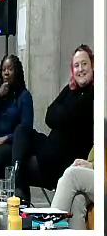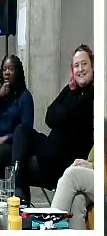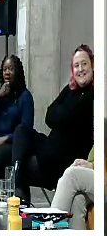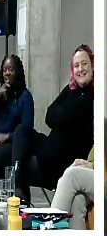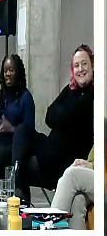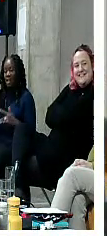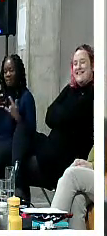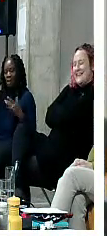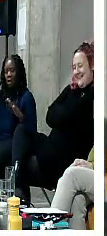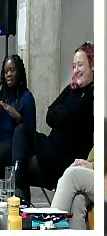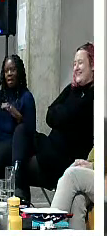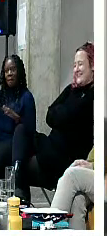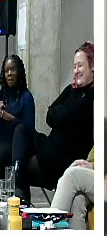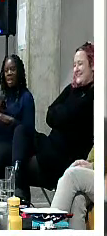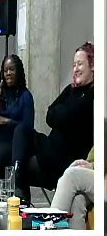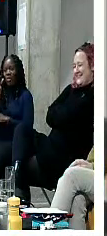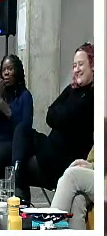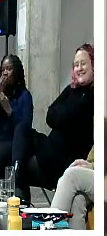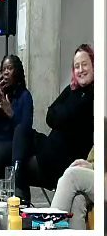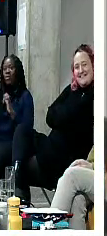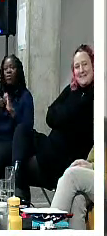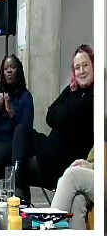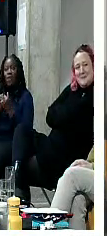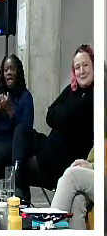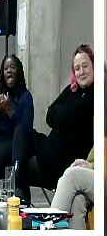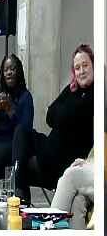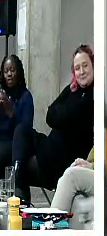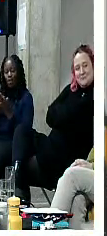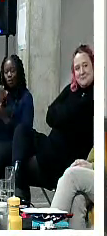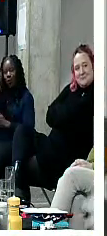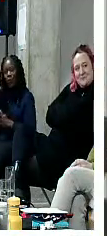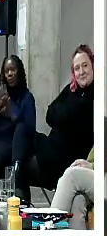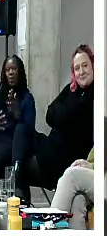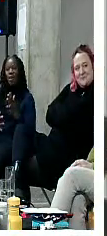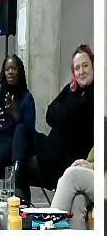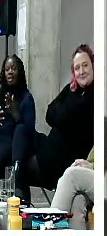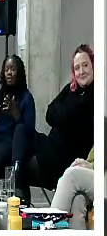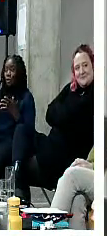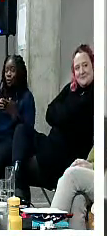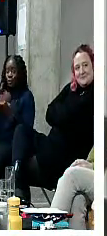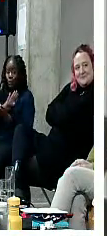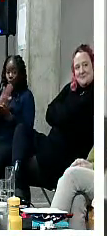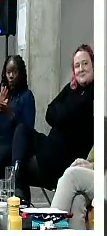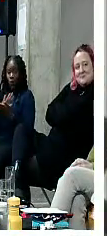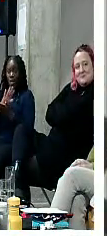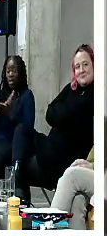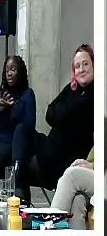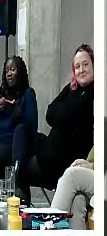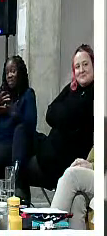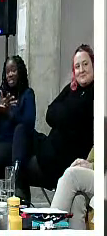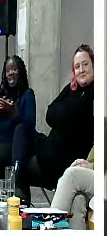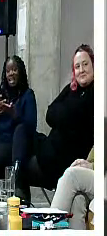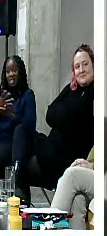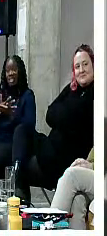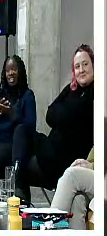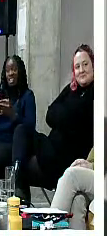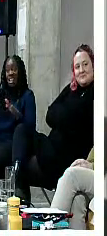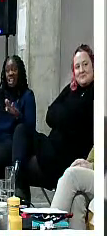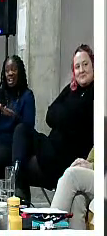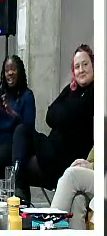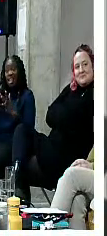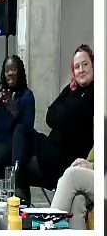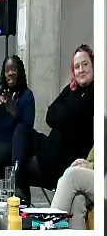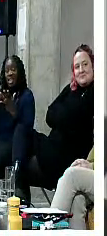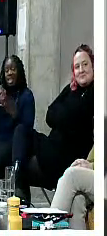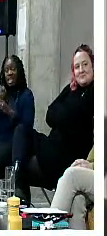3 wonderful friends through doing it, and it was a joyous conversation. And as Imogen mentioned, there were others that